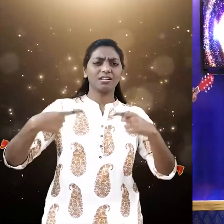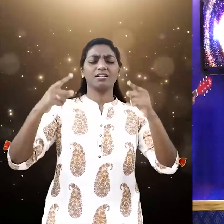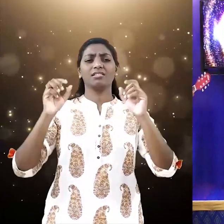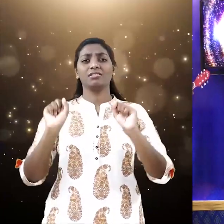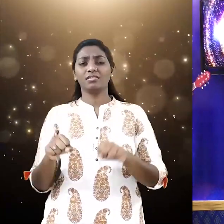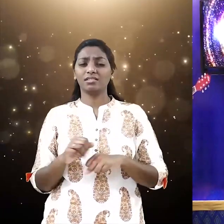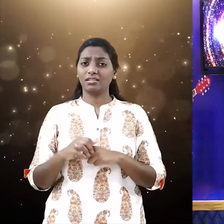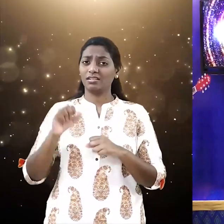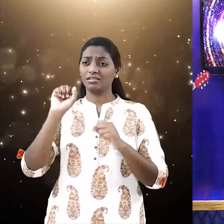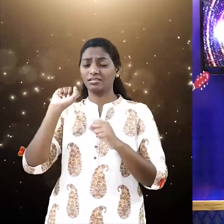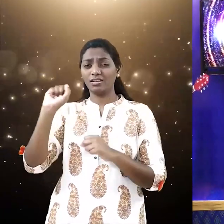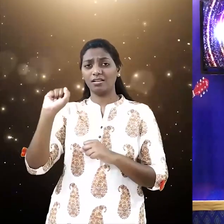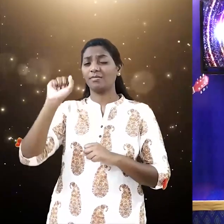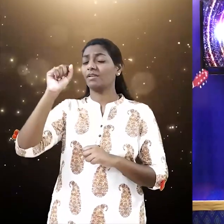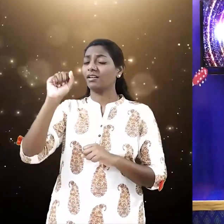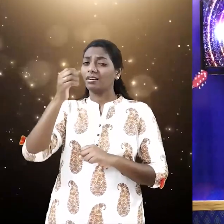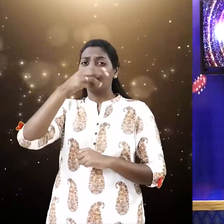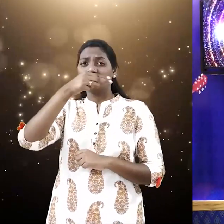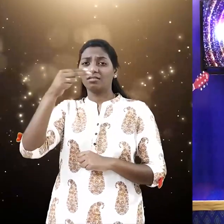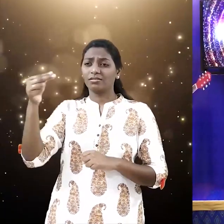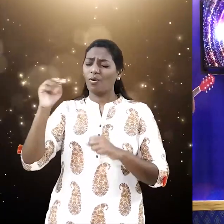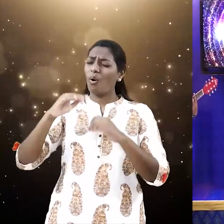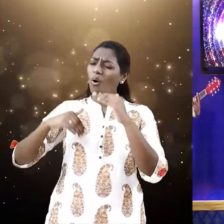declare your majesty.